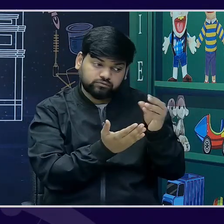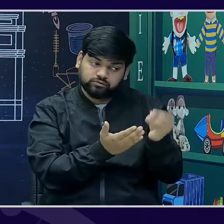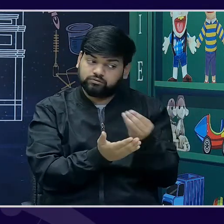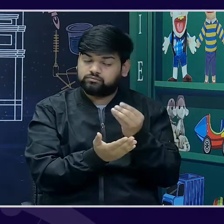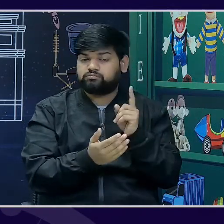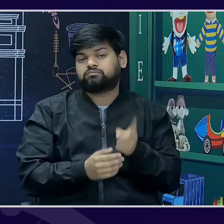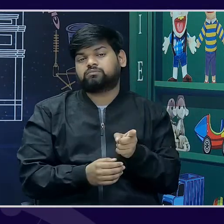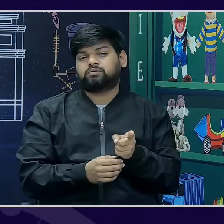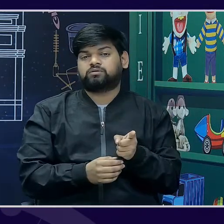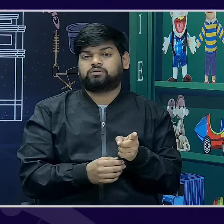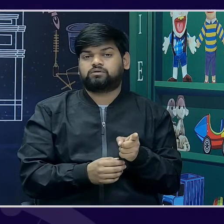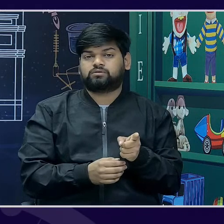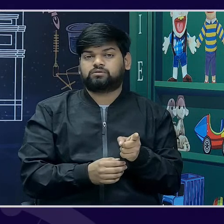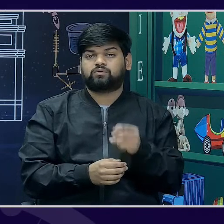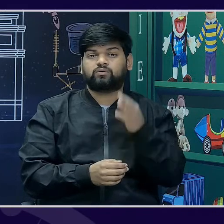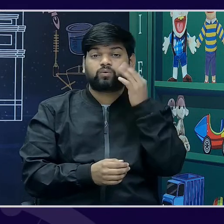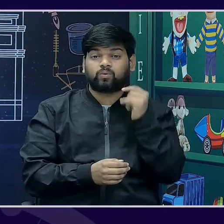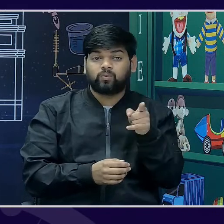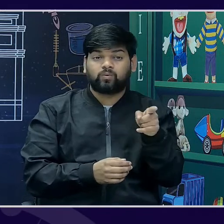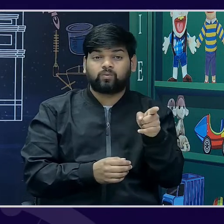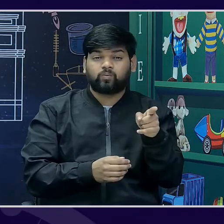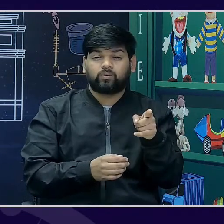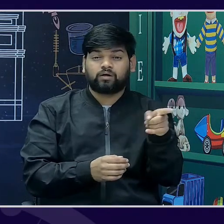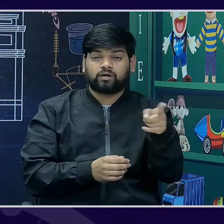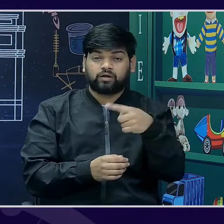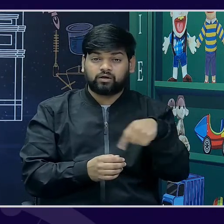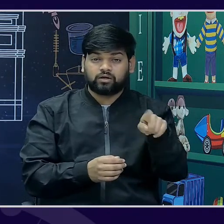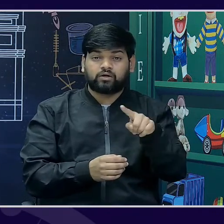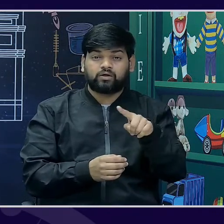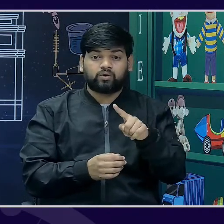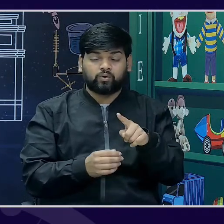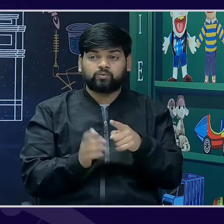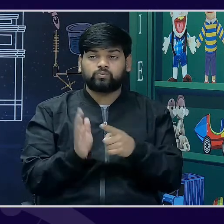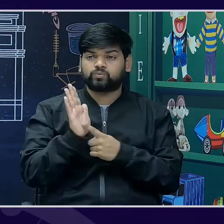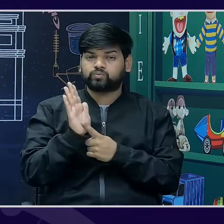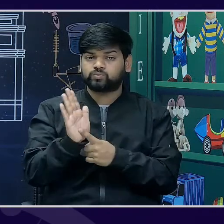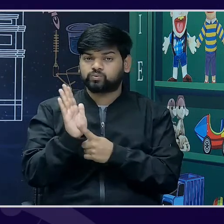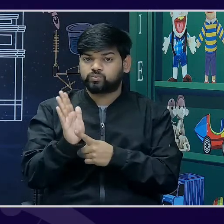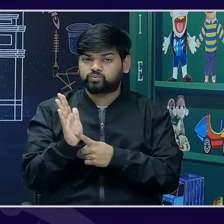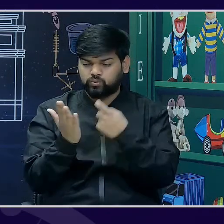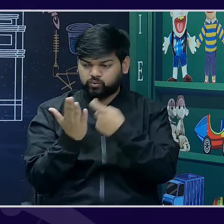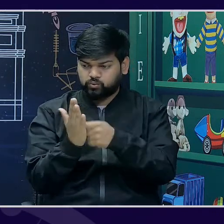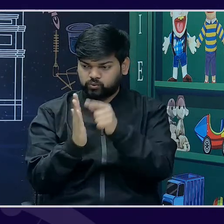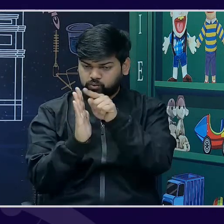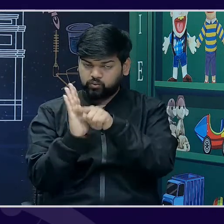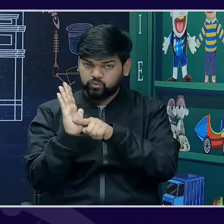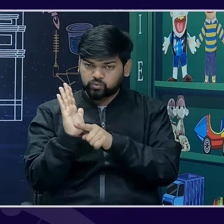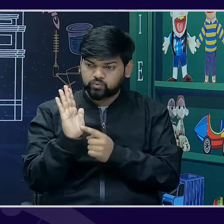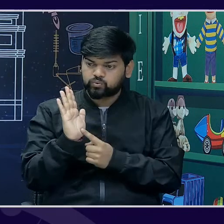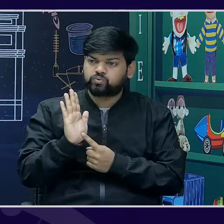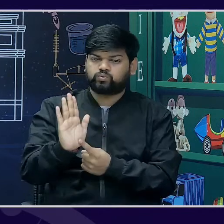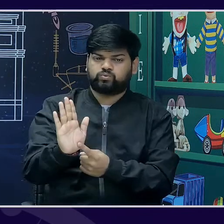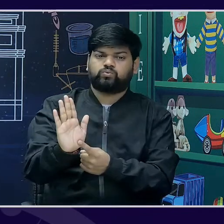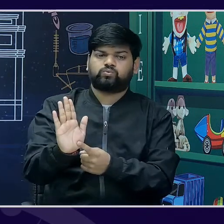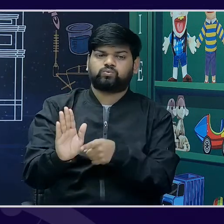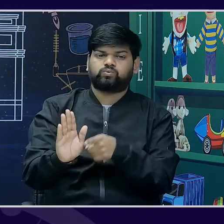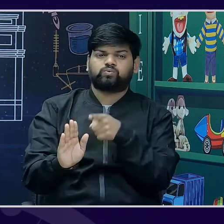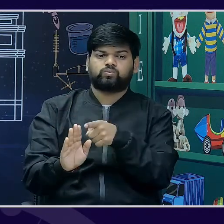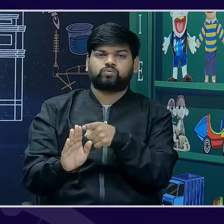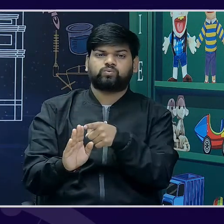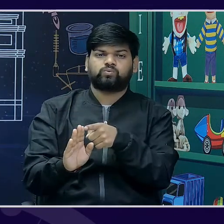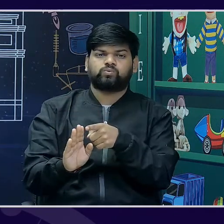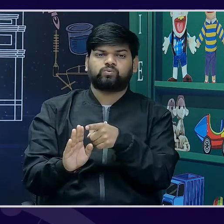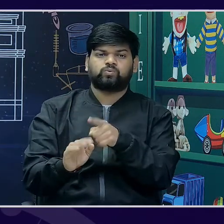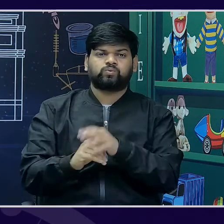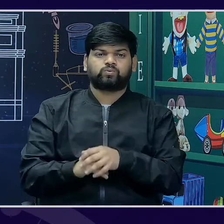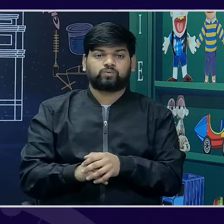has to pass the test of anesthesia, whether the baby is able to take anesthesia. And if everything goes good,